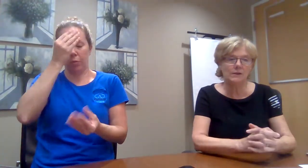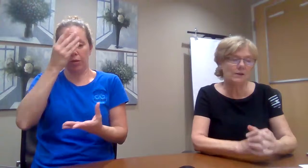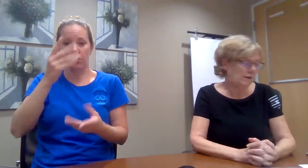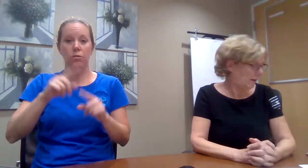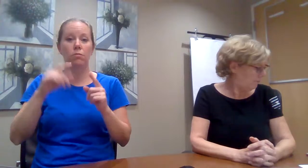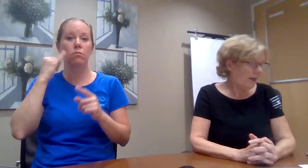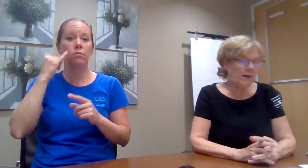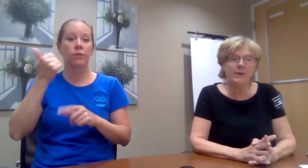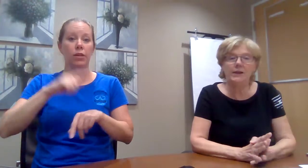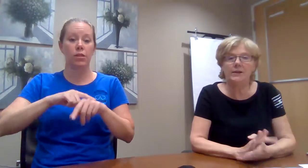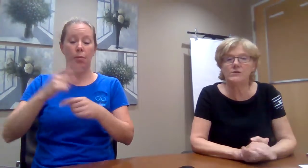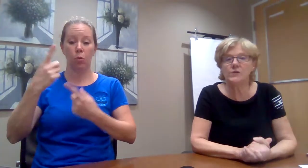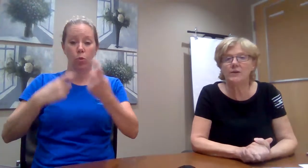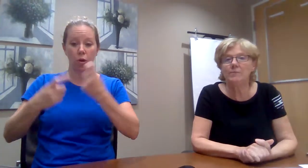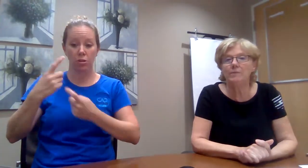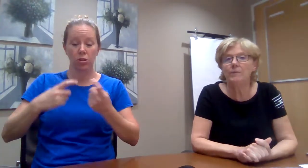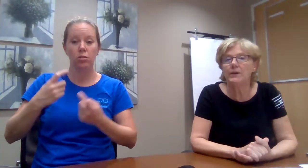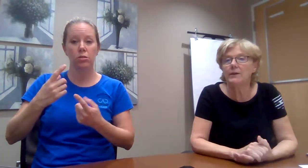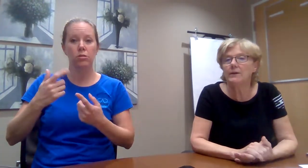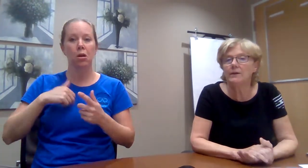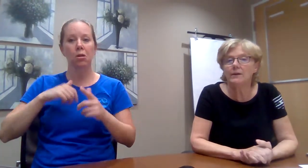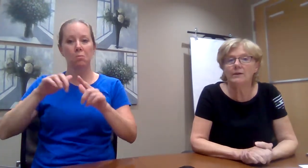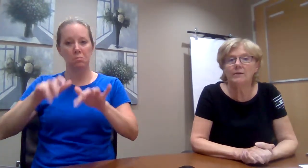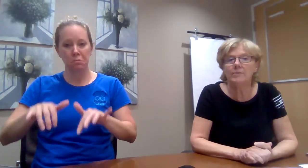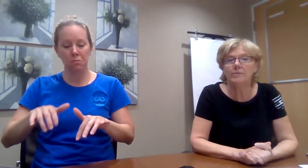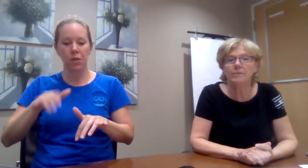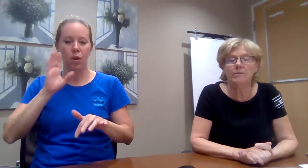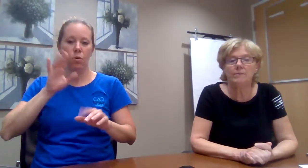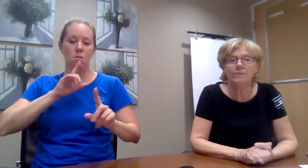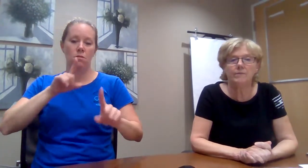questions, I'm happy to answer them.